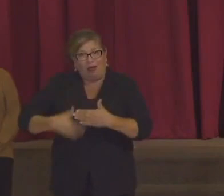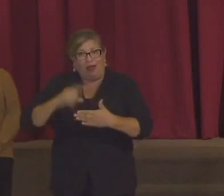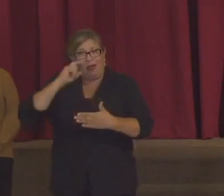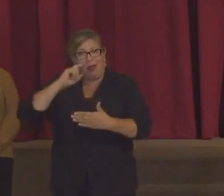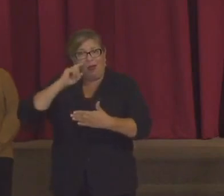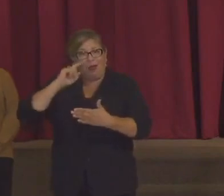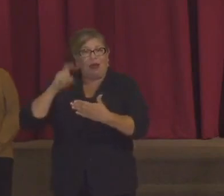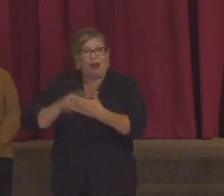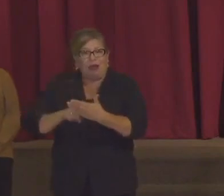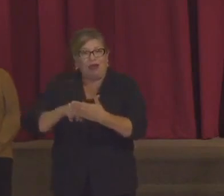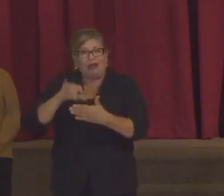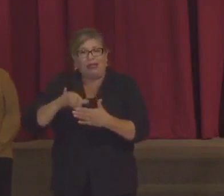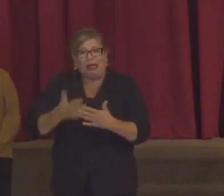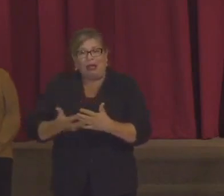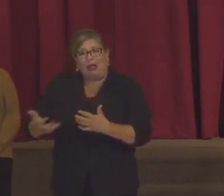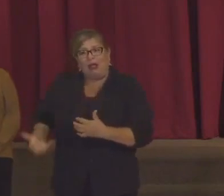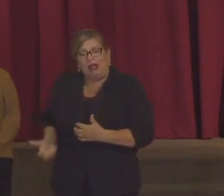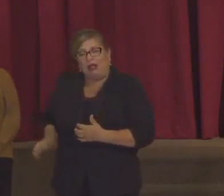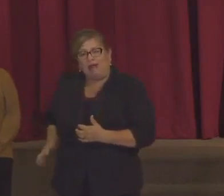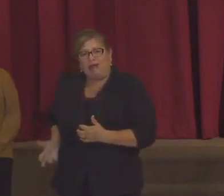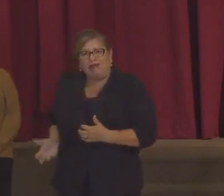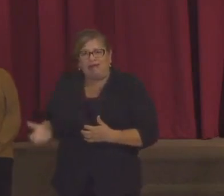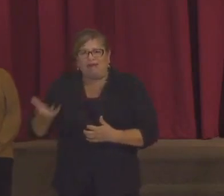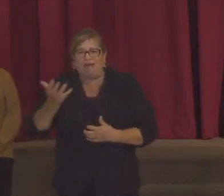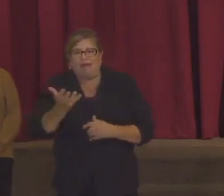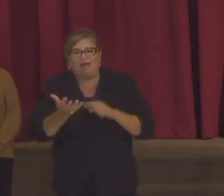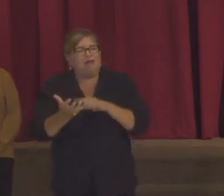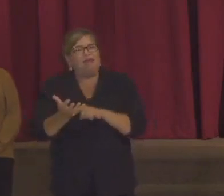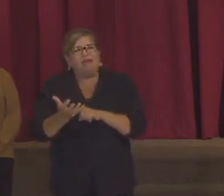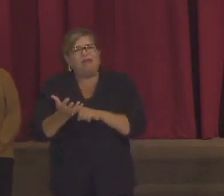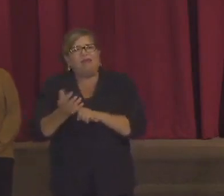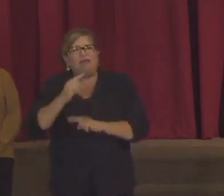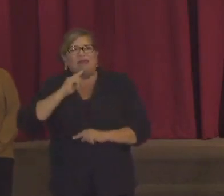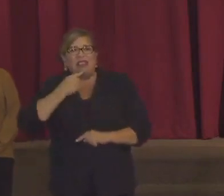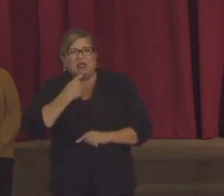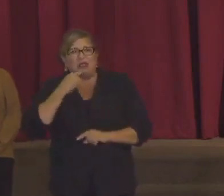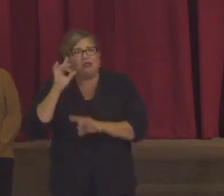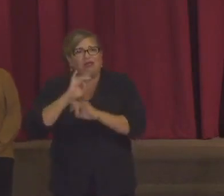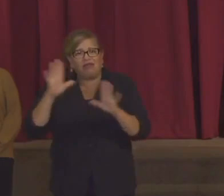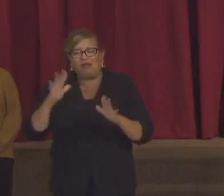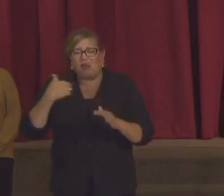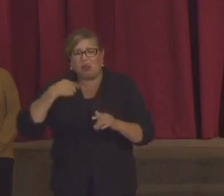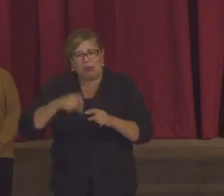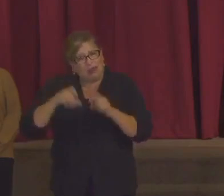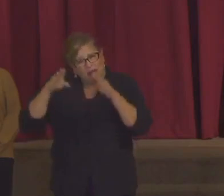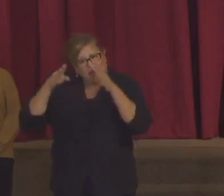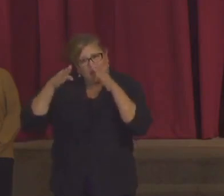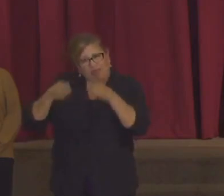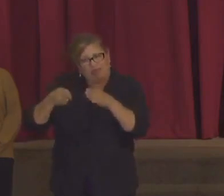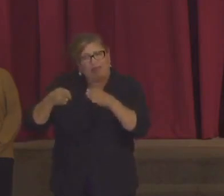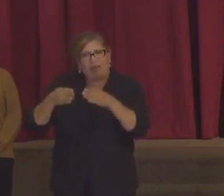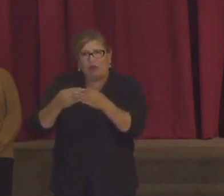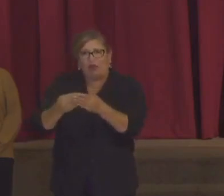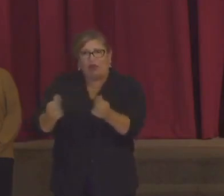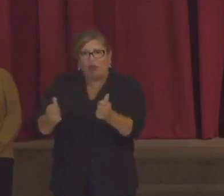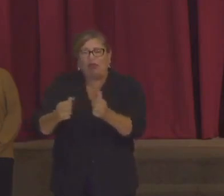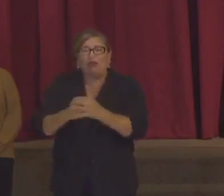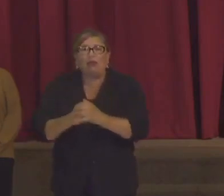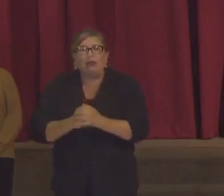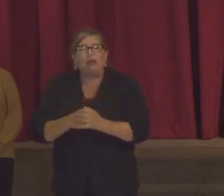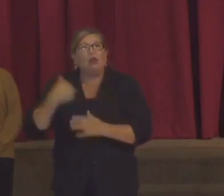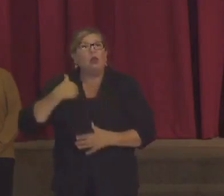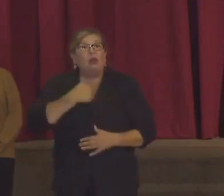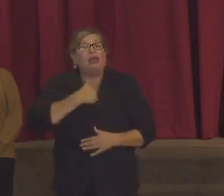has come to the fore that needs to be dealt with an equivalency of energy, focus, and resolve. We